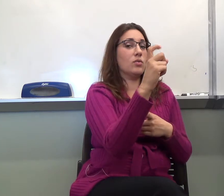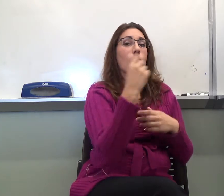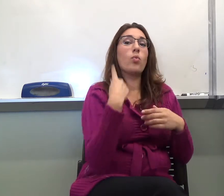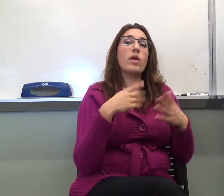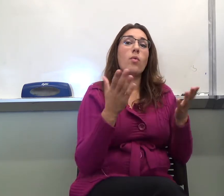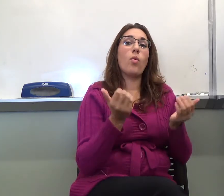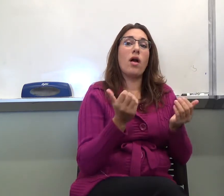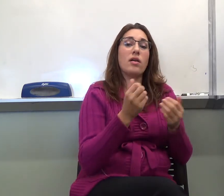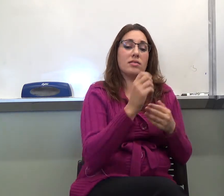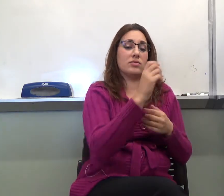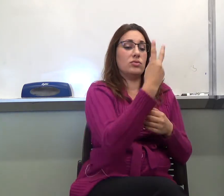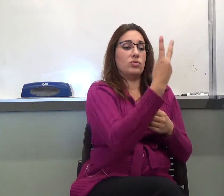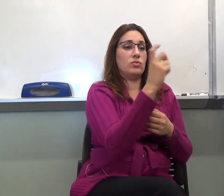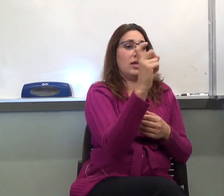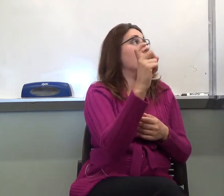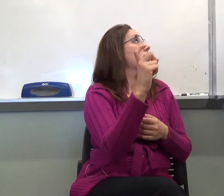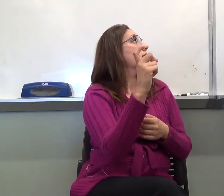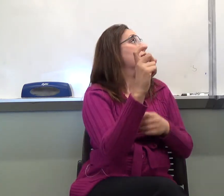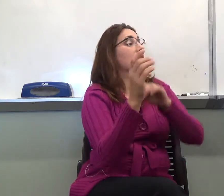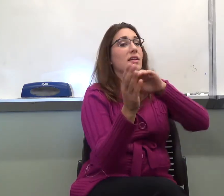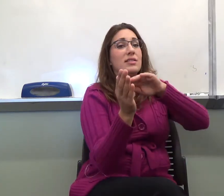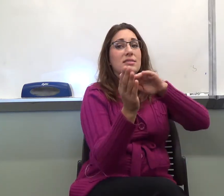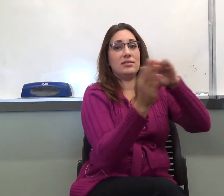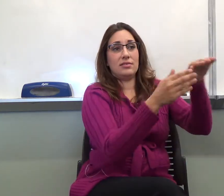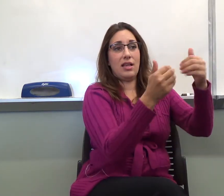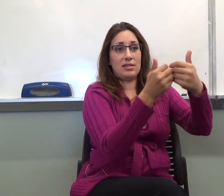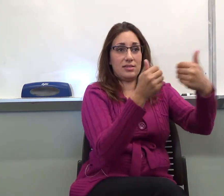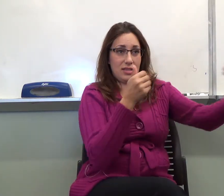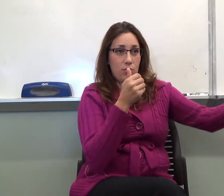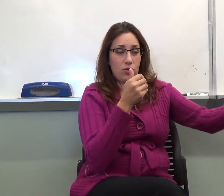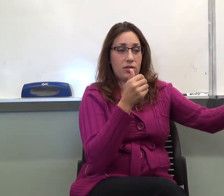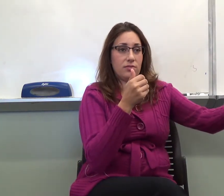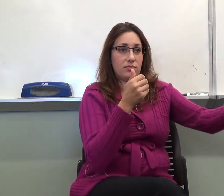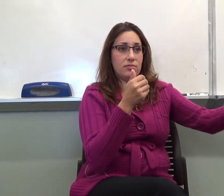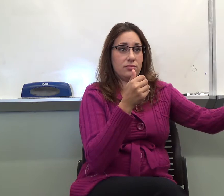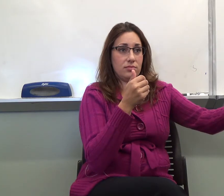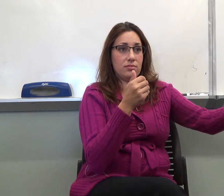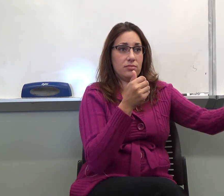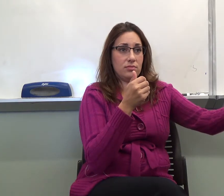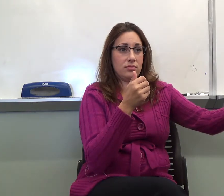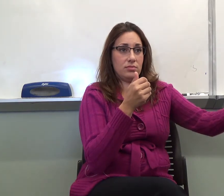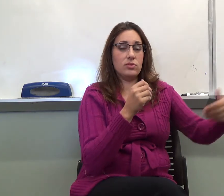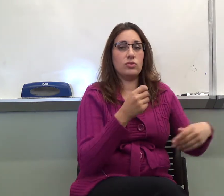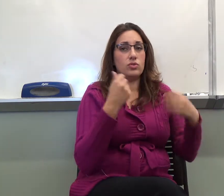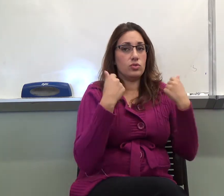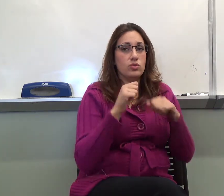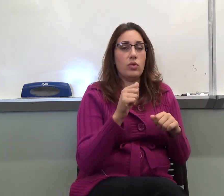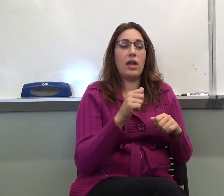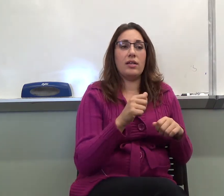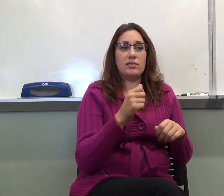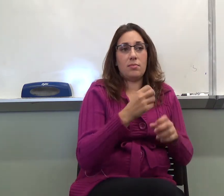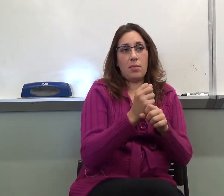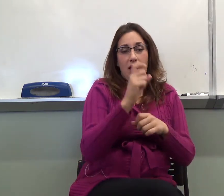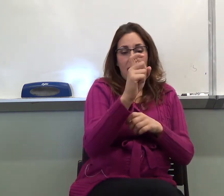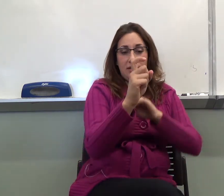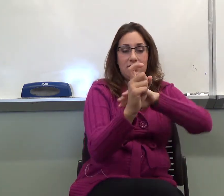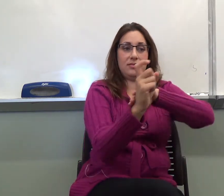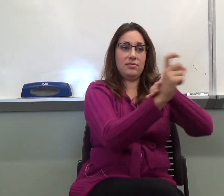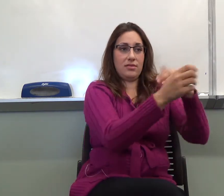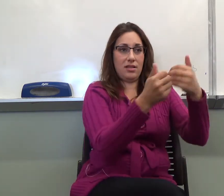that term right there. We want to get it by itself. And then we'll be able to deal with the multiplication process and so forth.